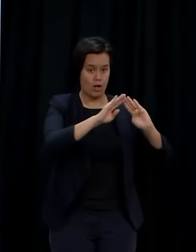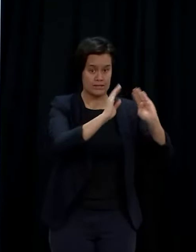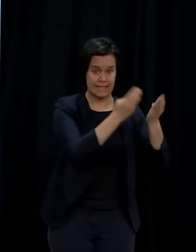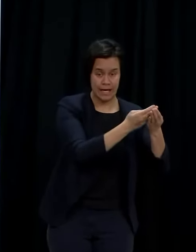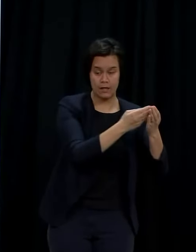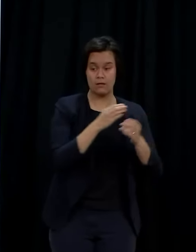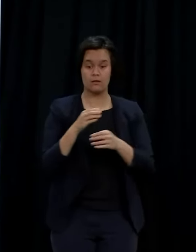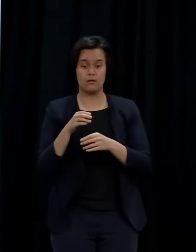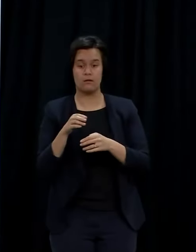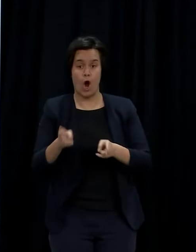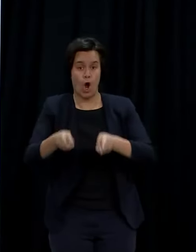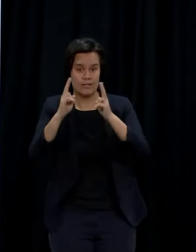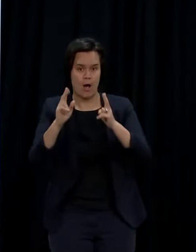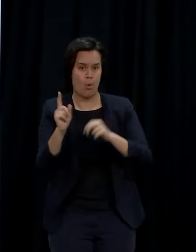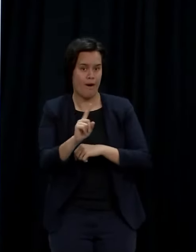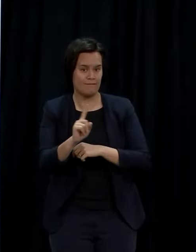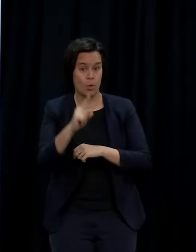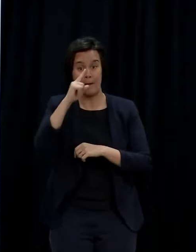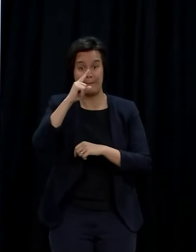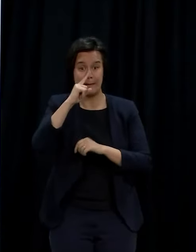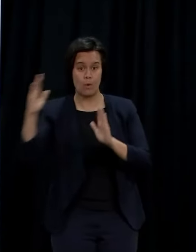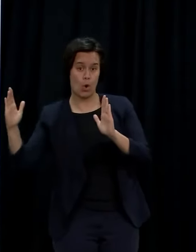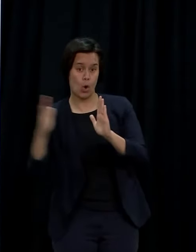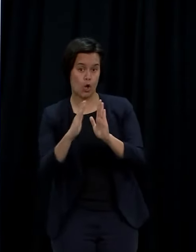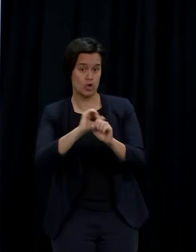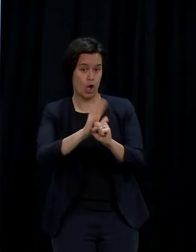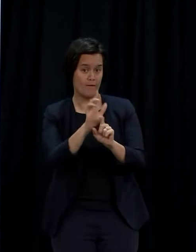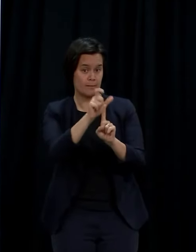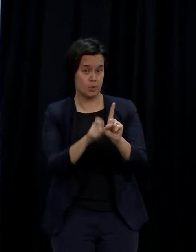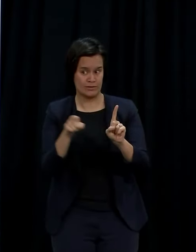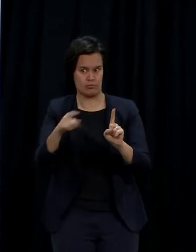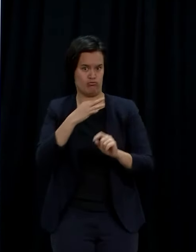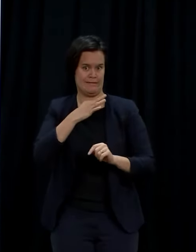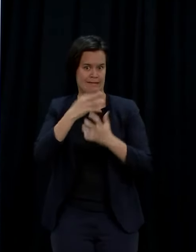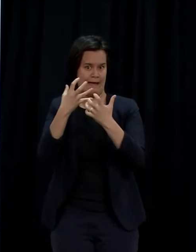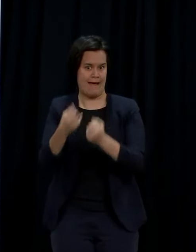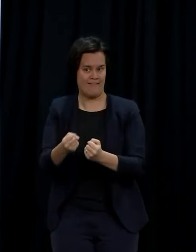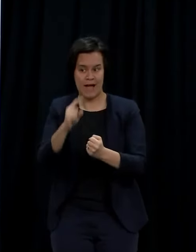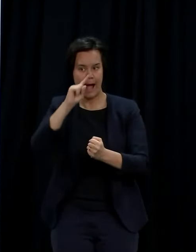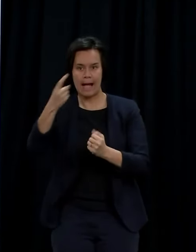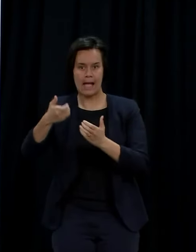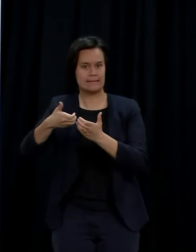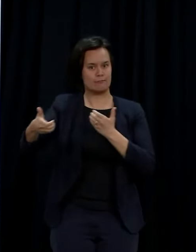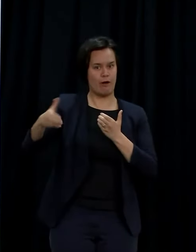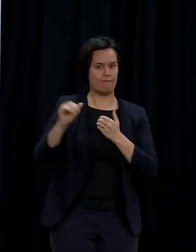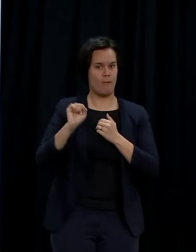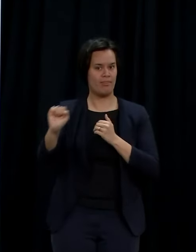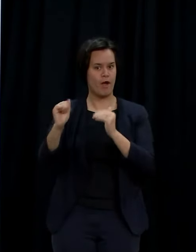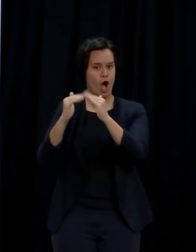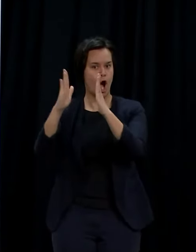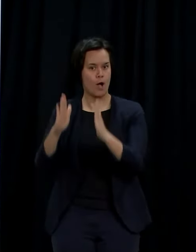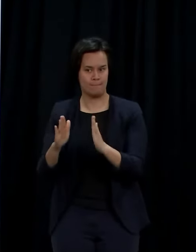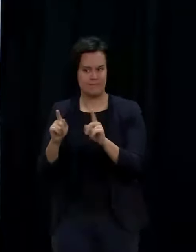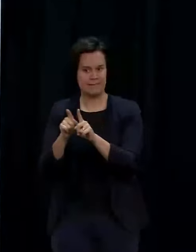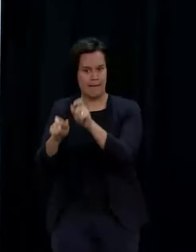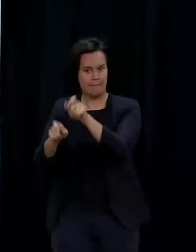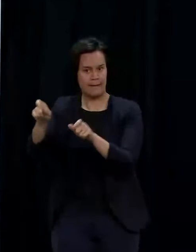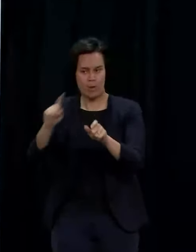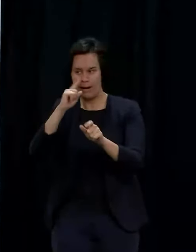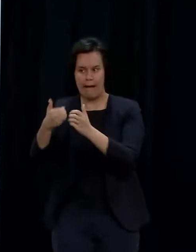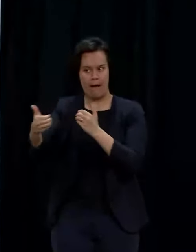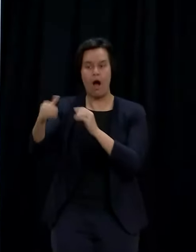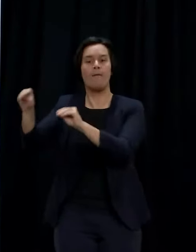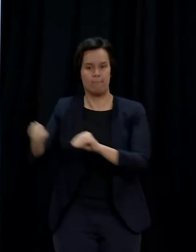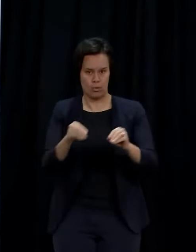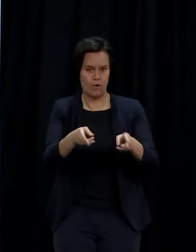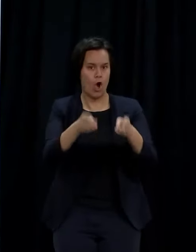we've done that today. We'll keep monitoring, but our view is that where we can provide those families with healthcare, meeting people's